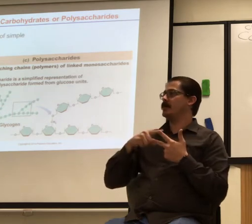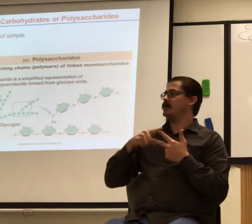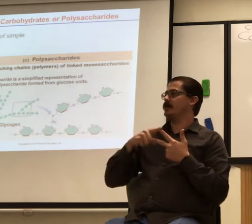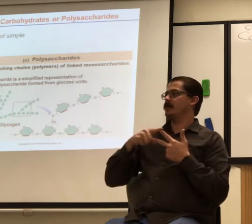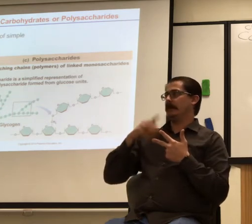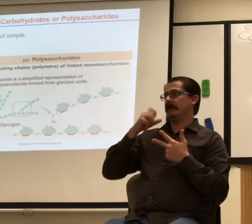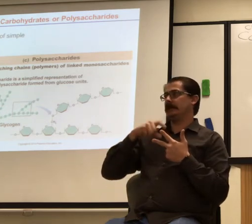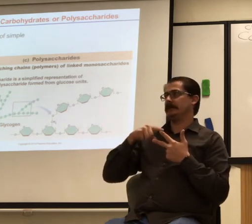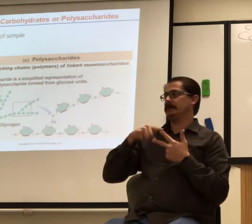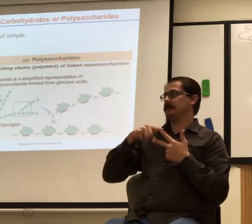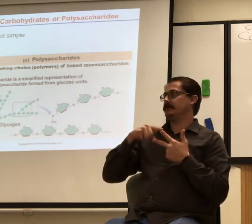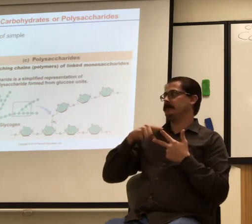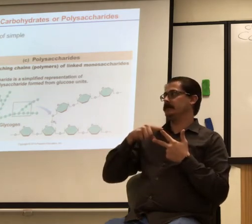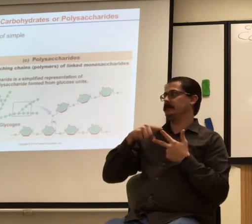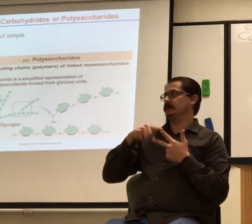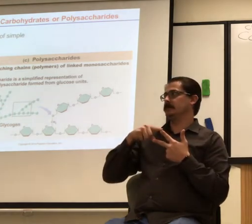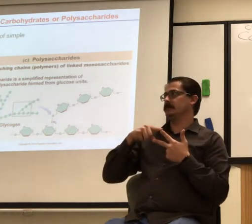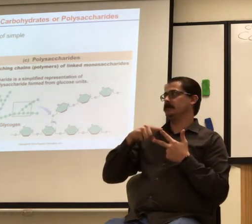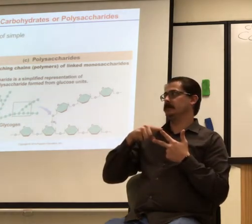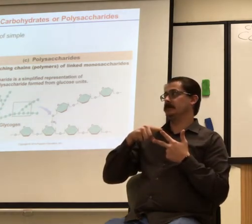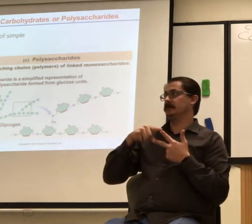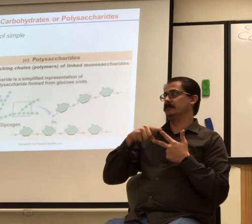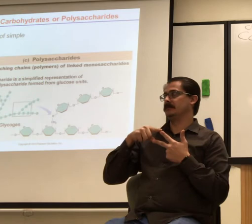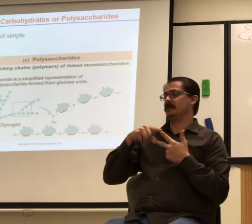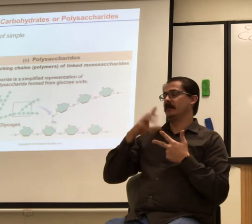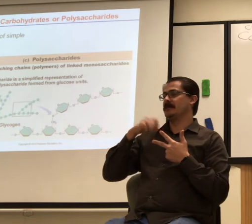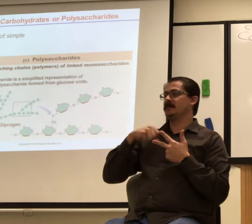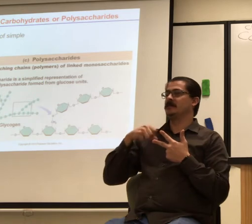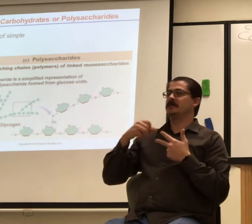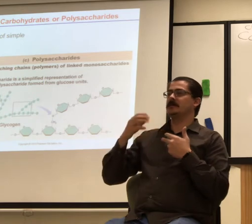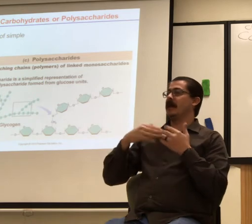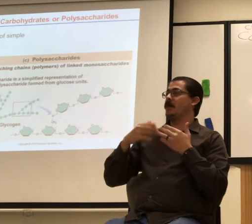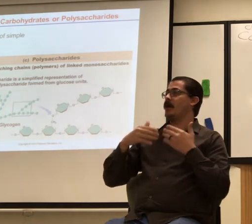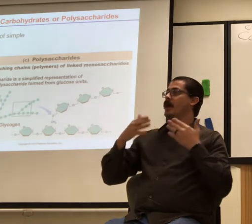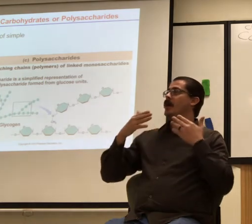the body digests and you take up all of these